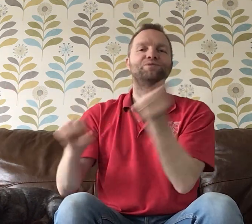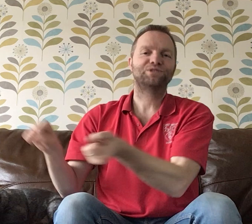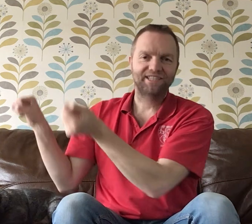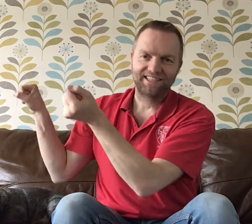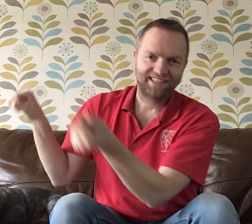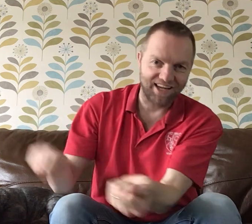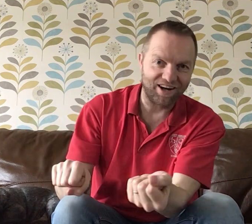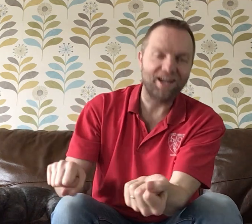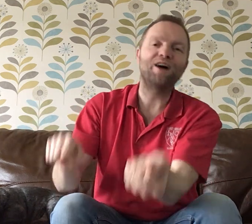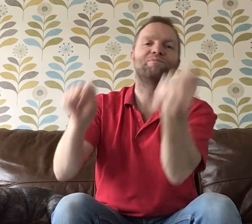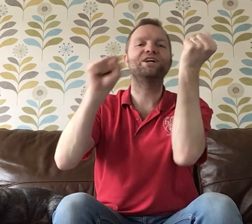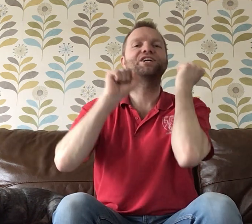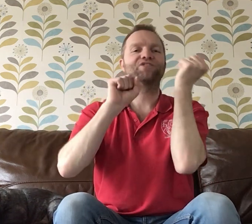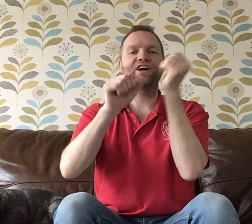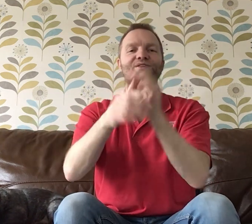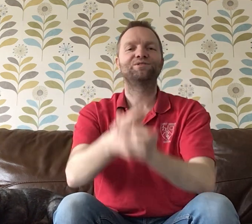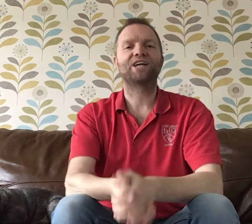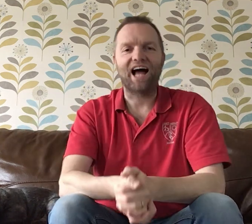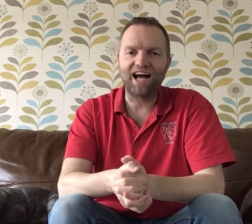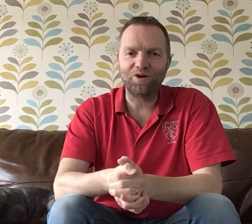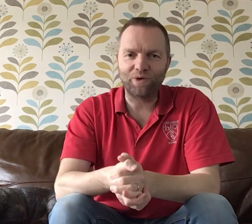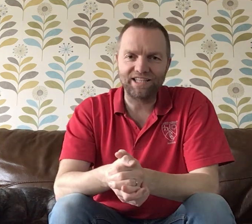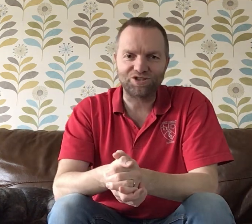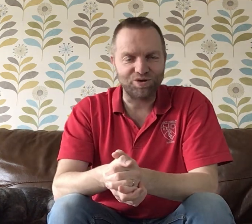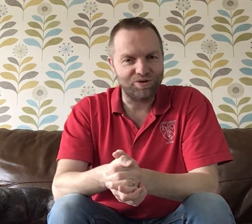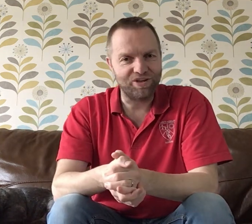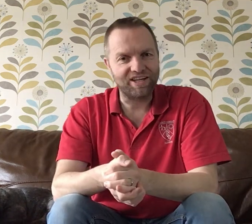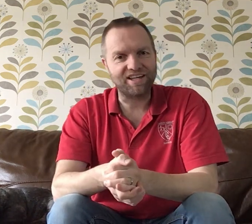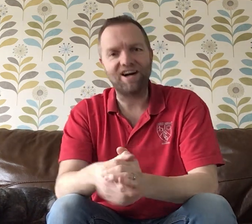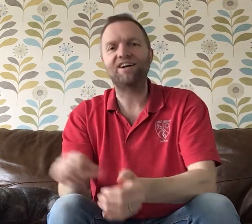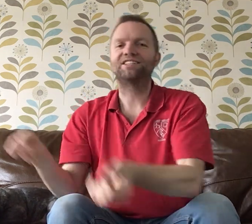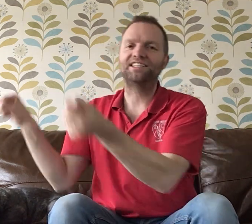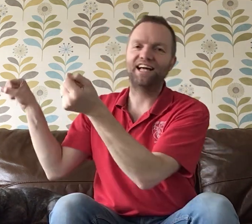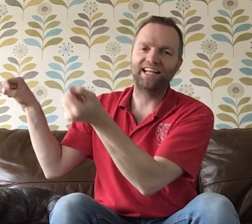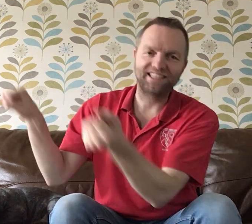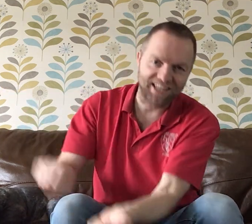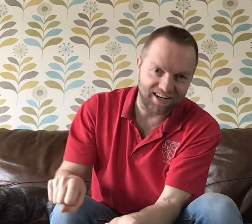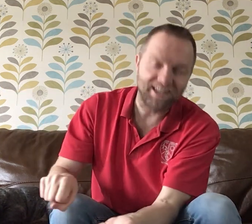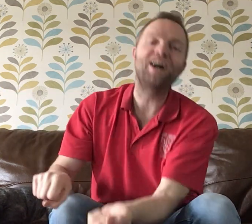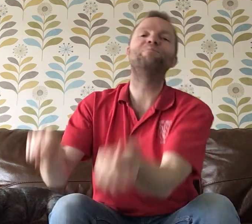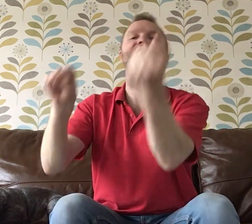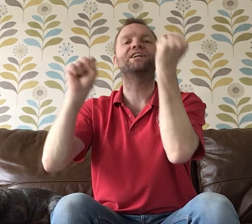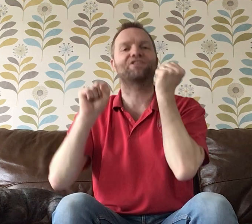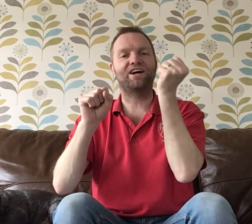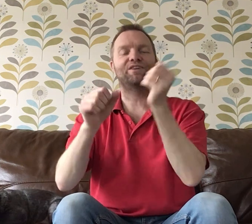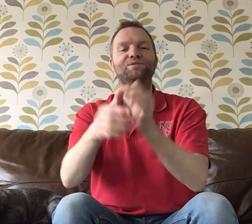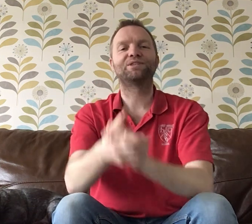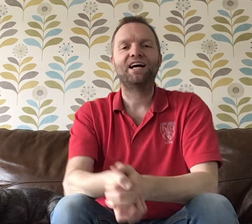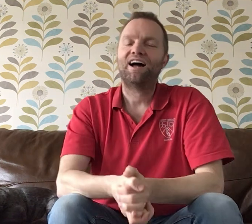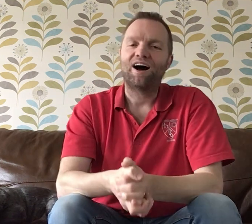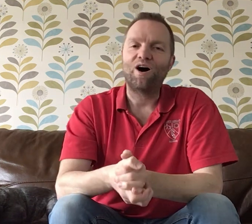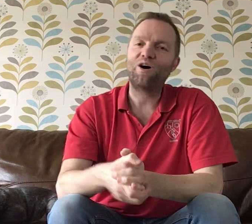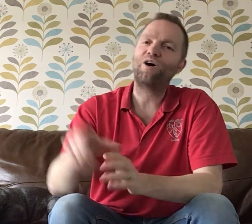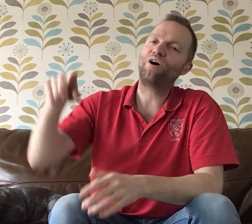ground, dug up the ground. I went to the garden and dug up the ground on